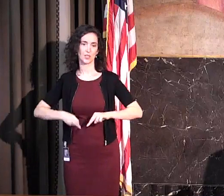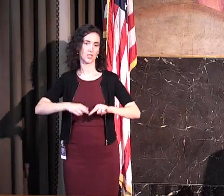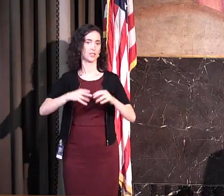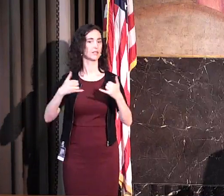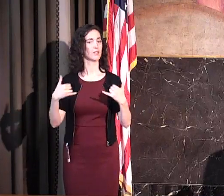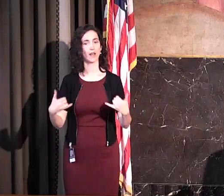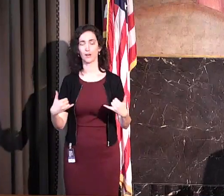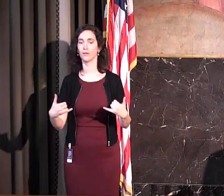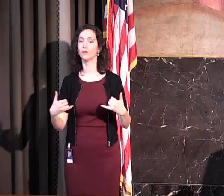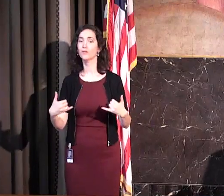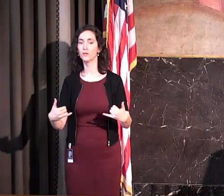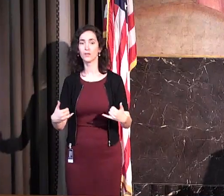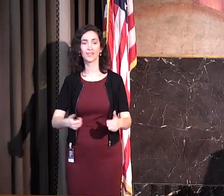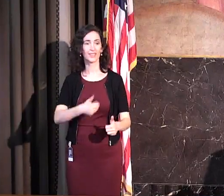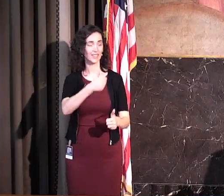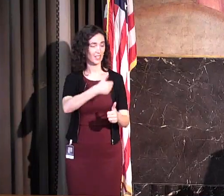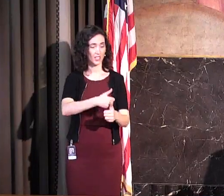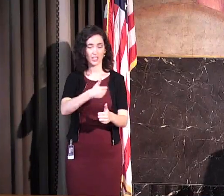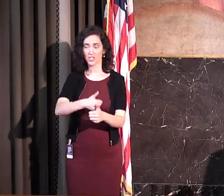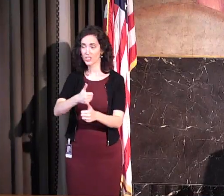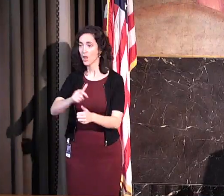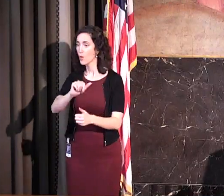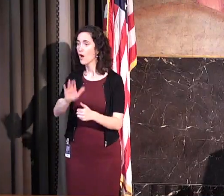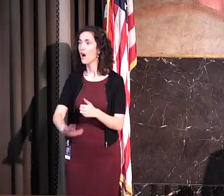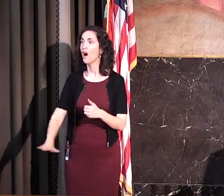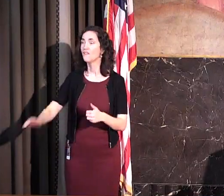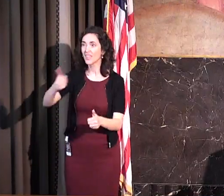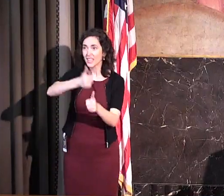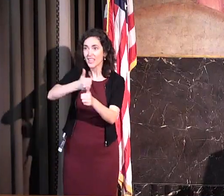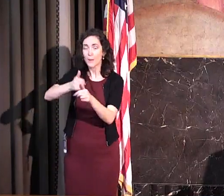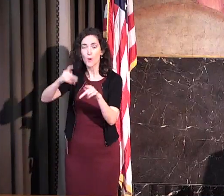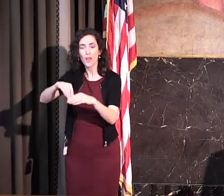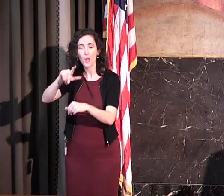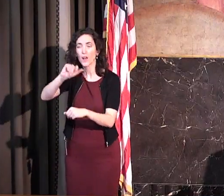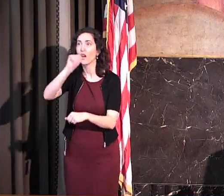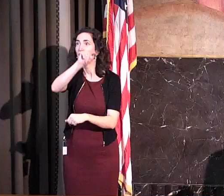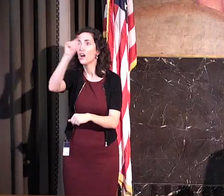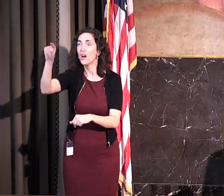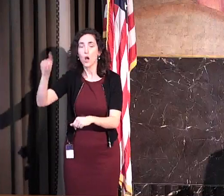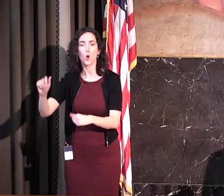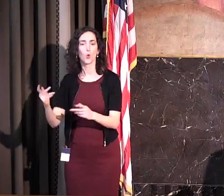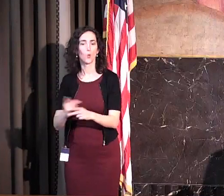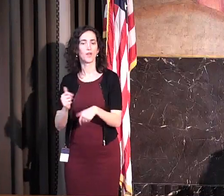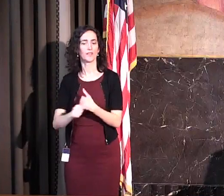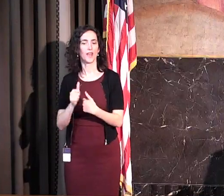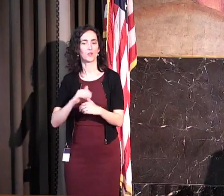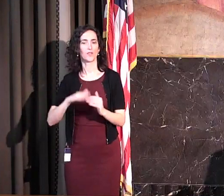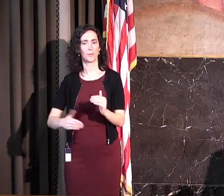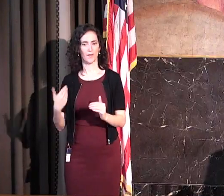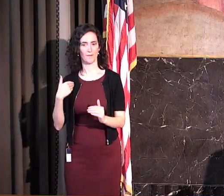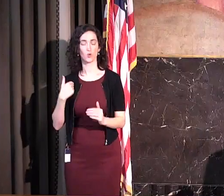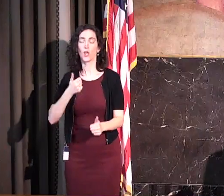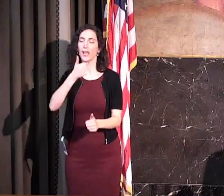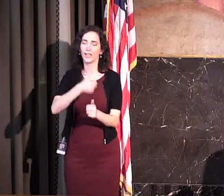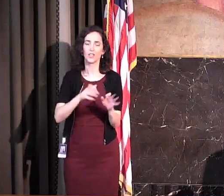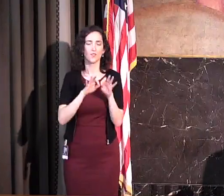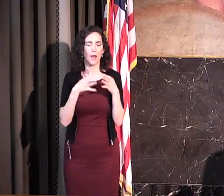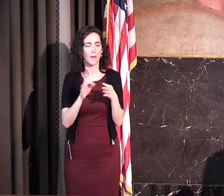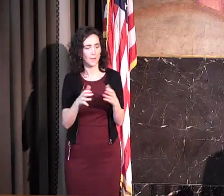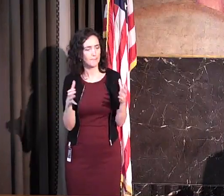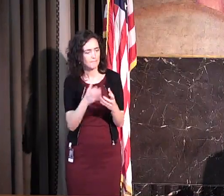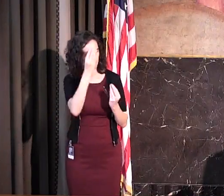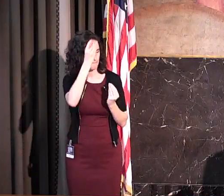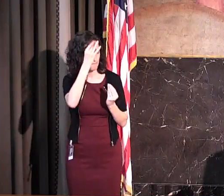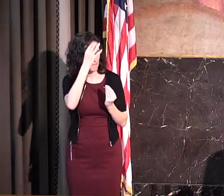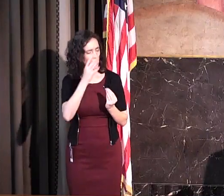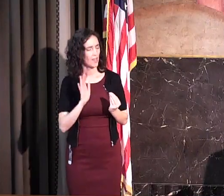is higher to everyone in Louisiana, and I think families should take a step back, take stock of what their own